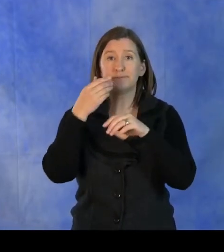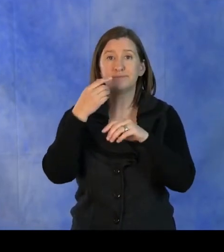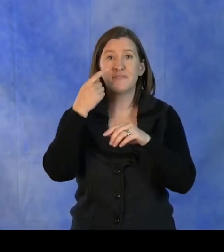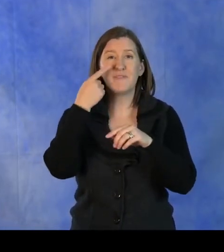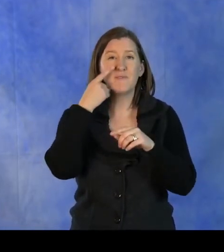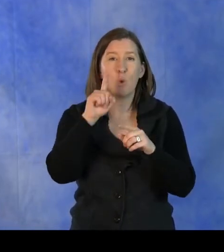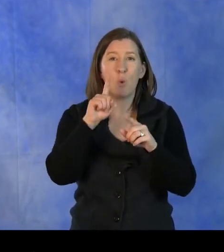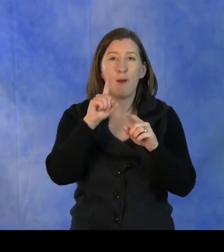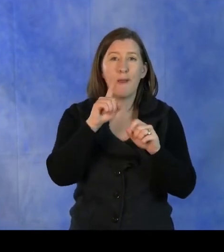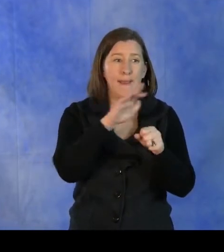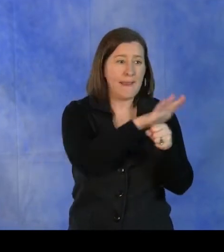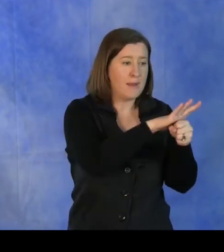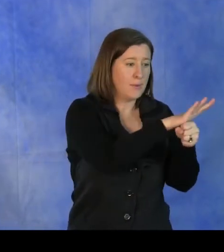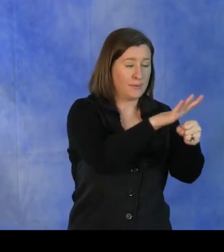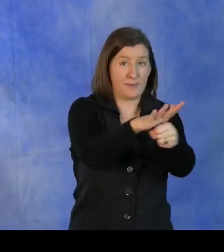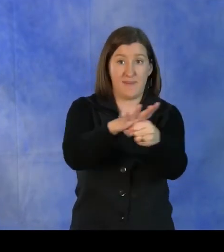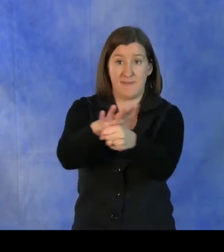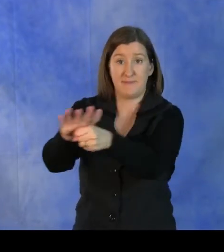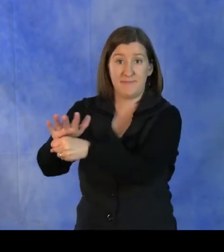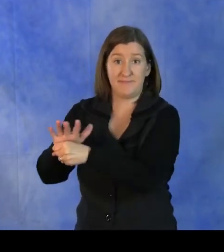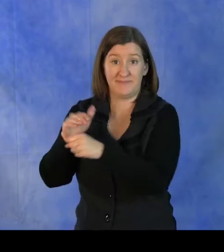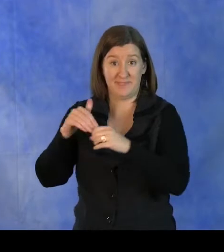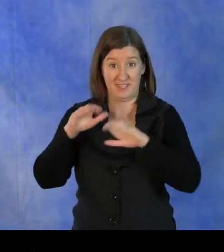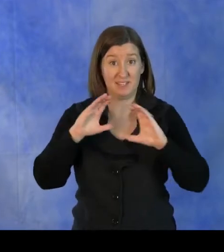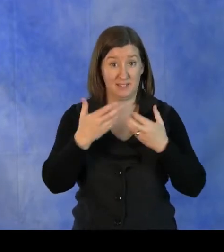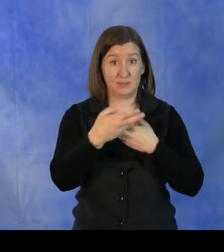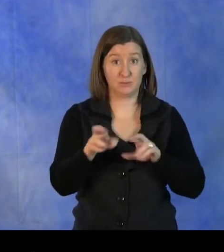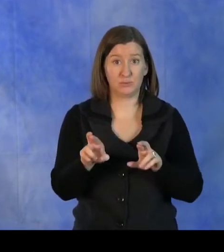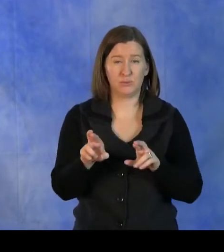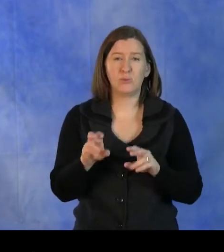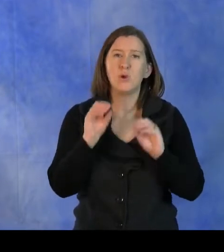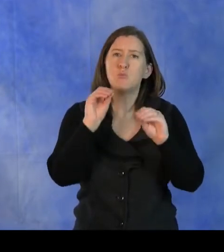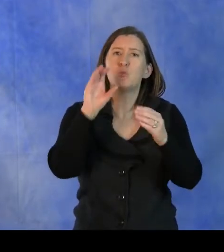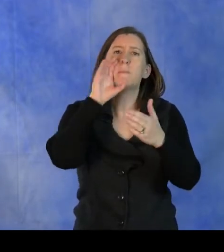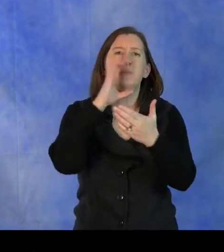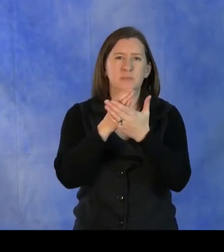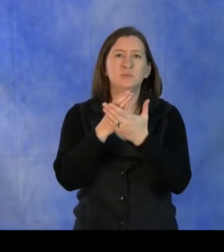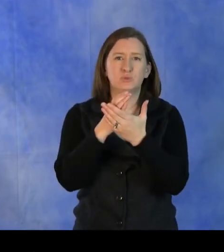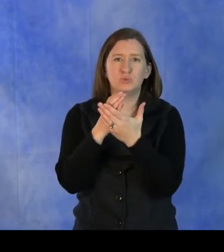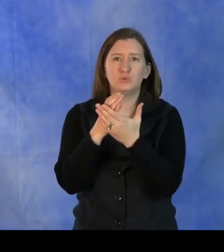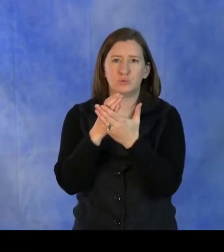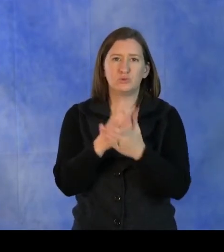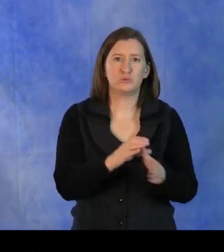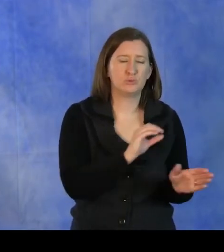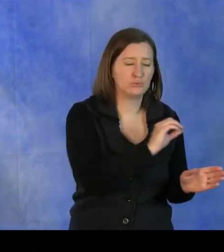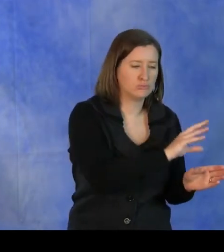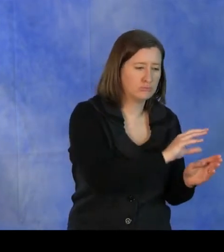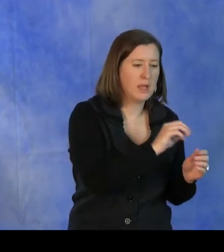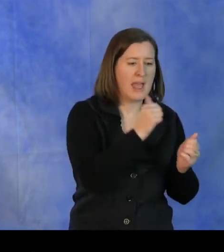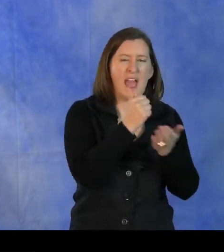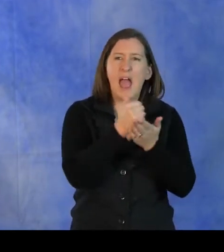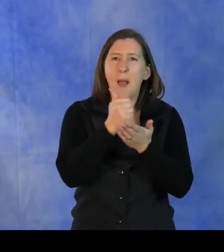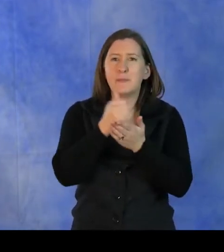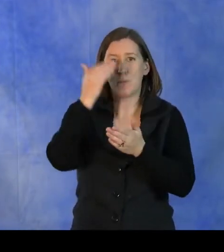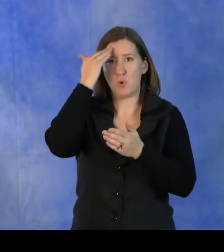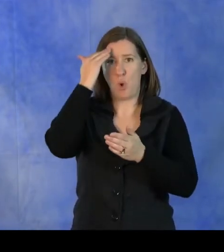Instead of words, for the areas of the classroom, maybe put